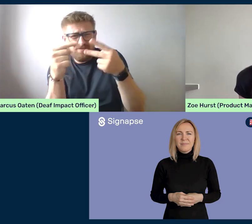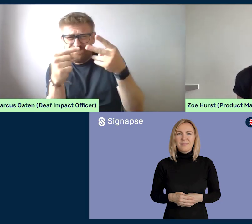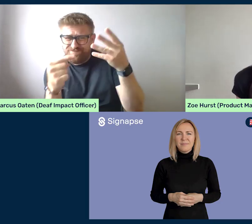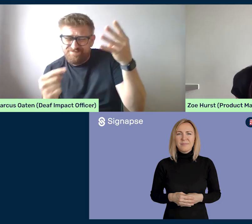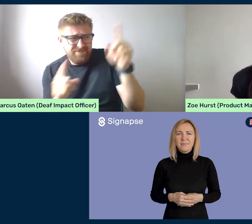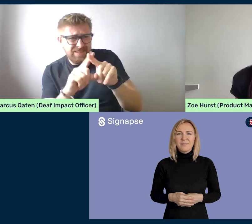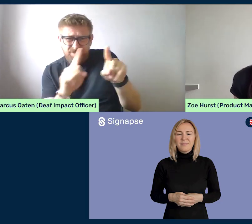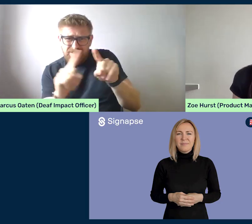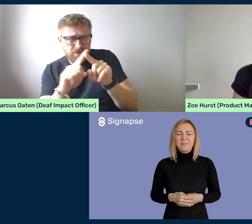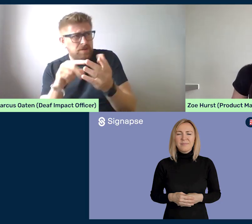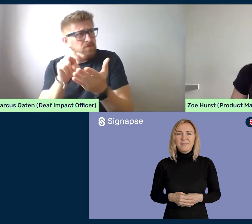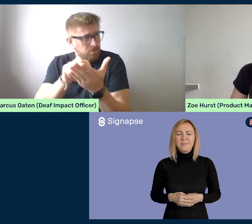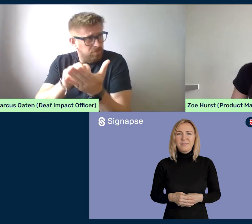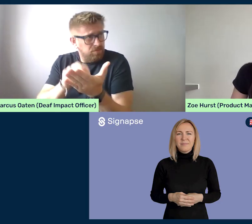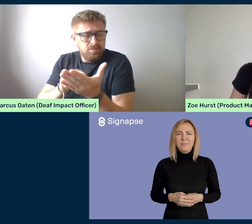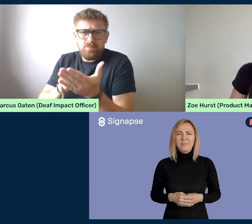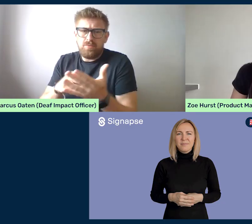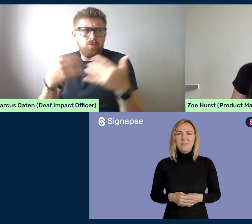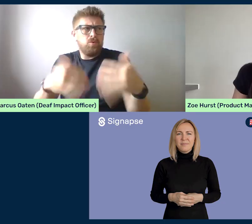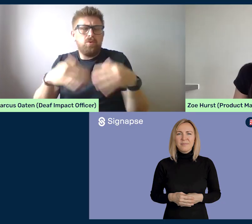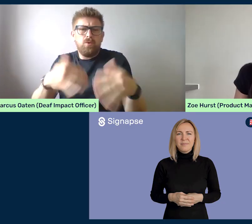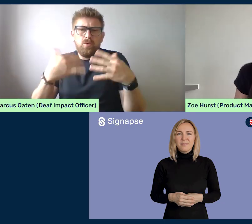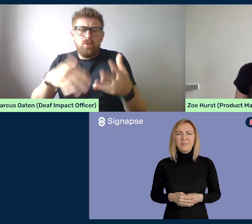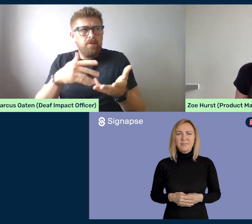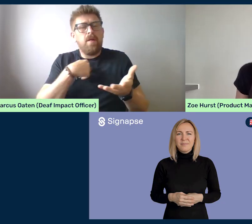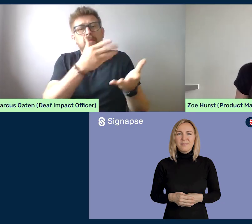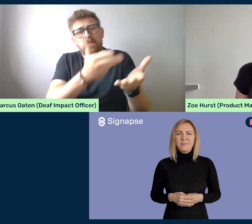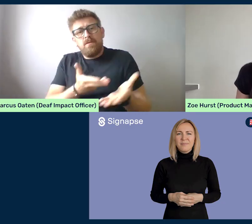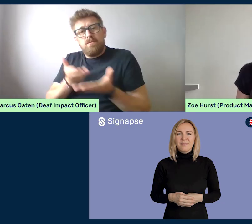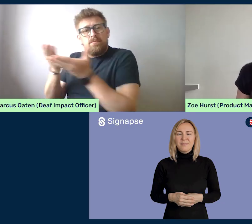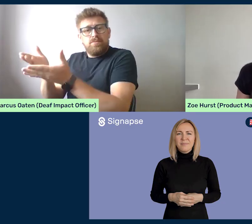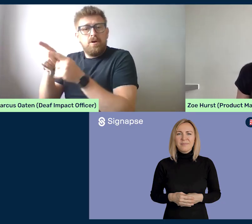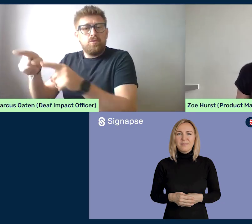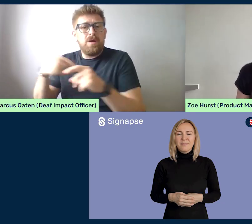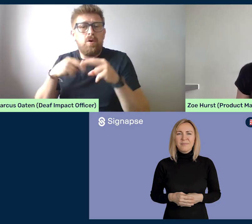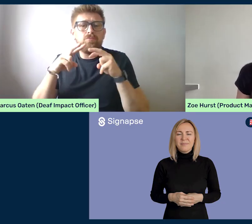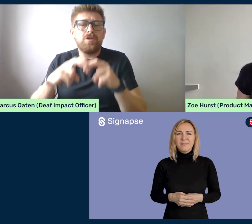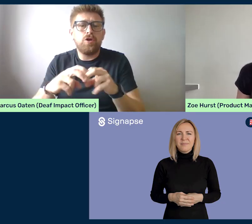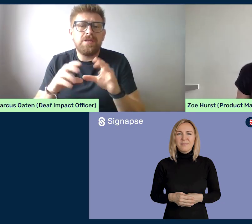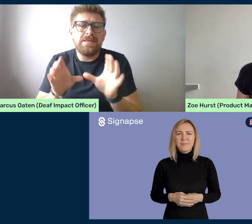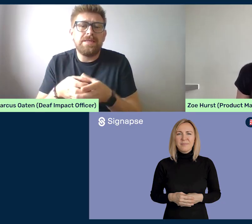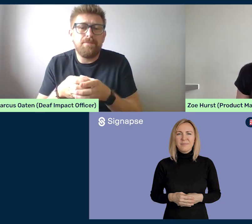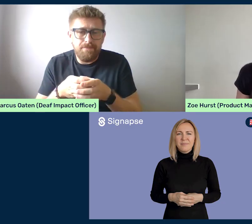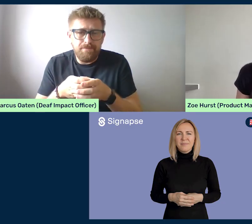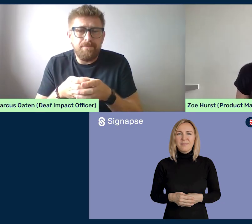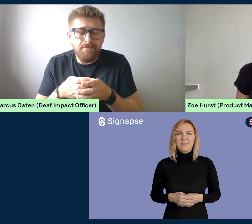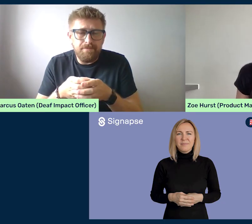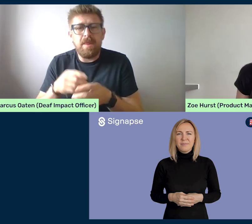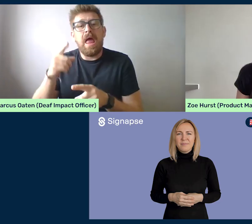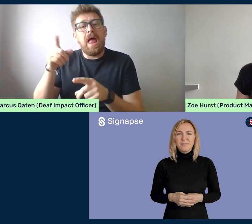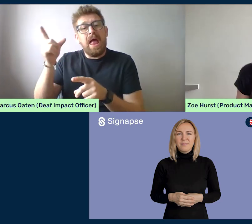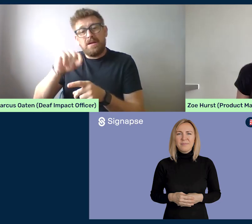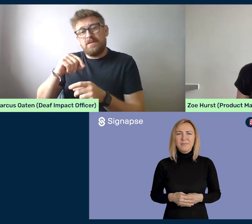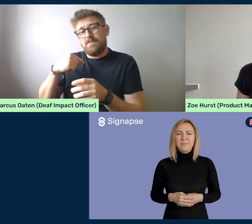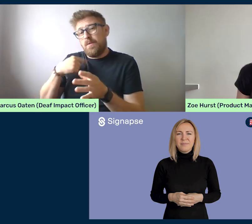There's lots of different factors that we can look at and take notes about and gain Mm. feedback, invaluable feedback, which is then